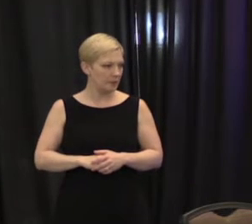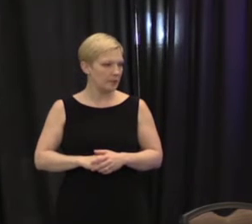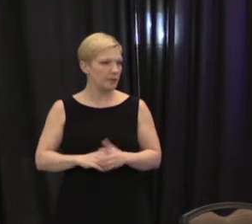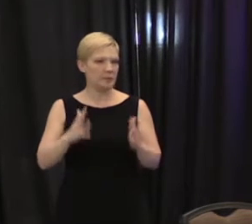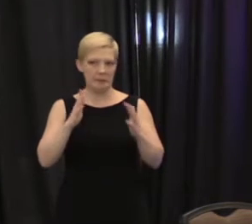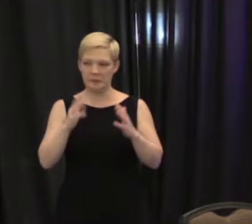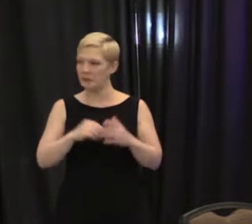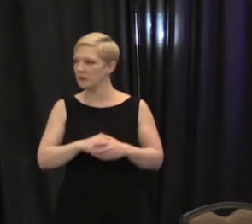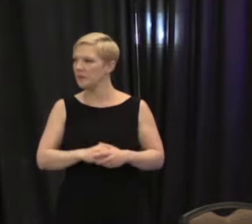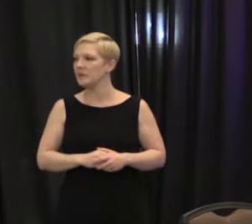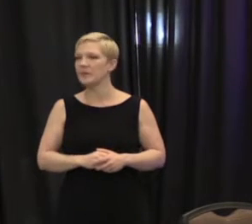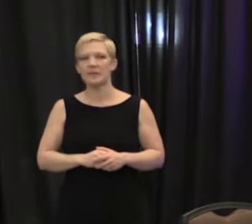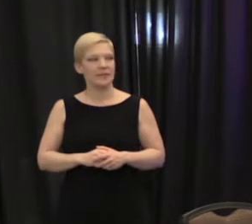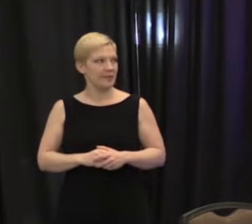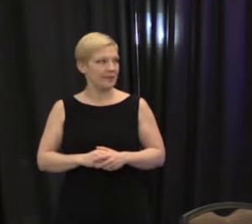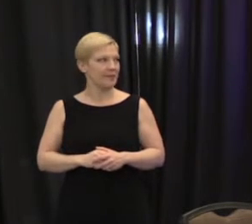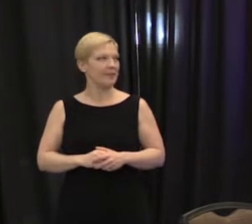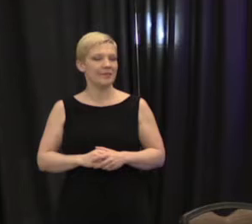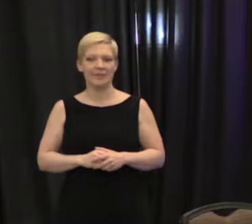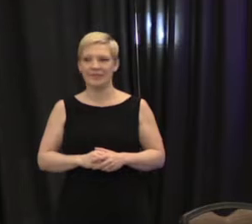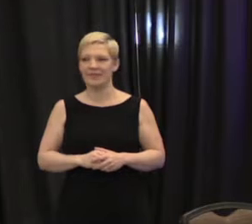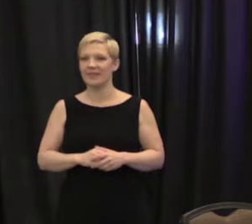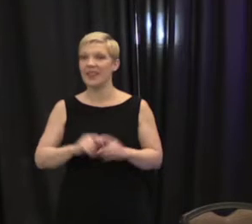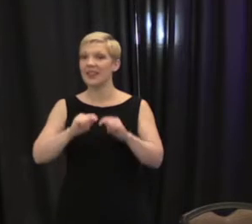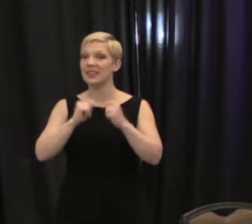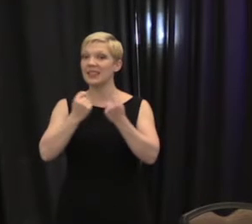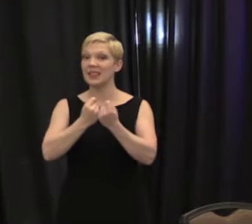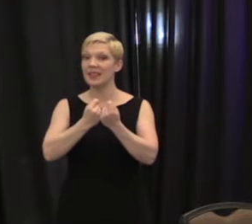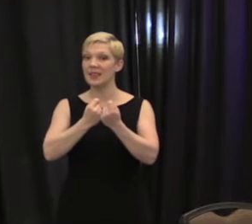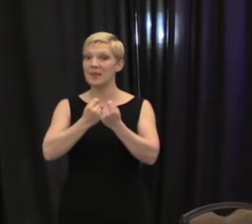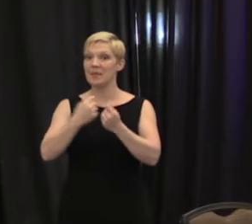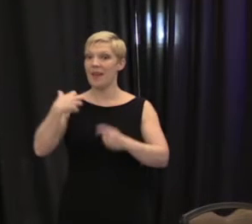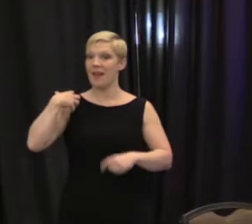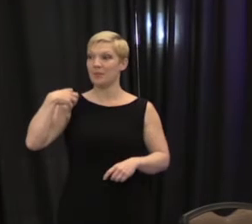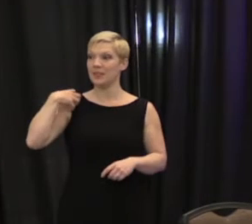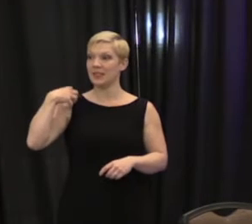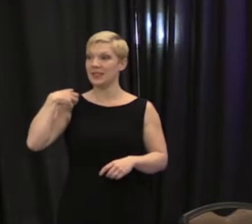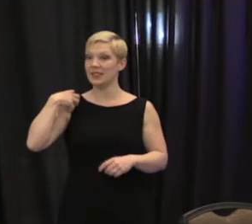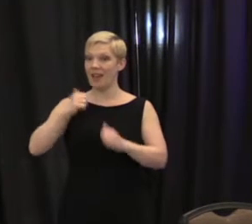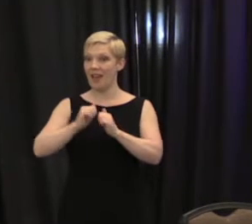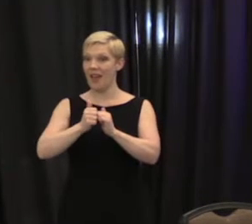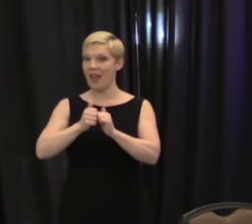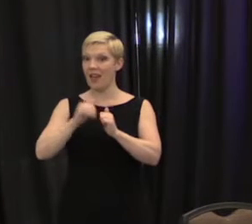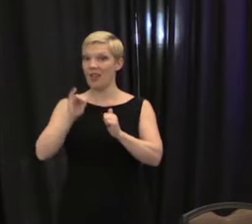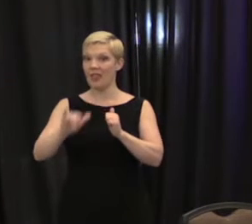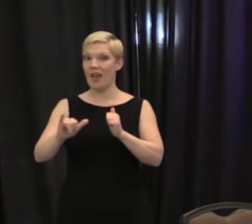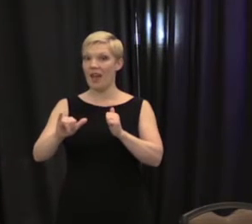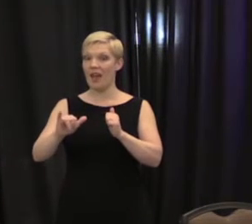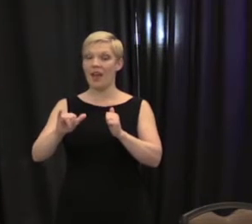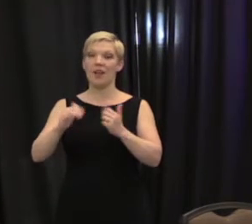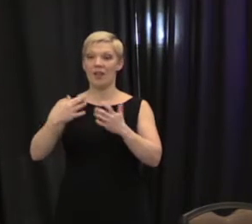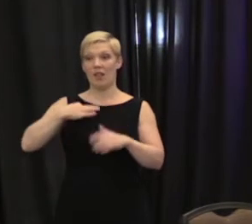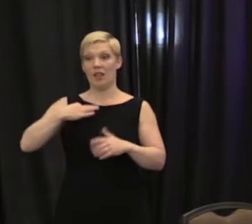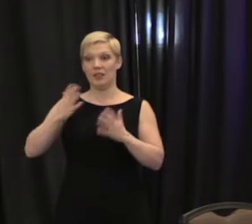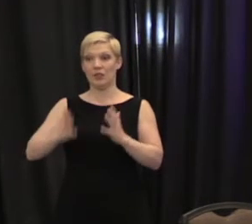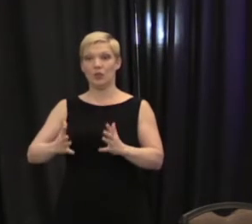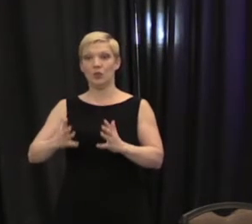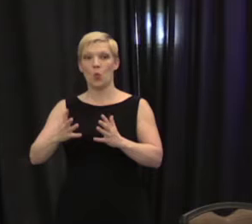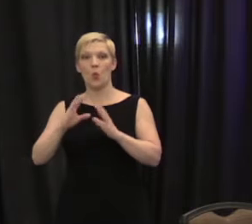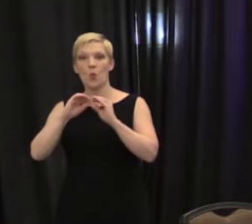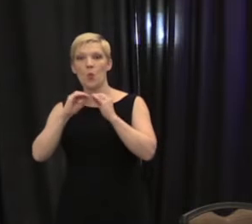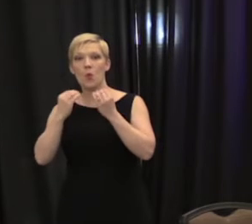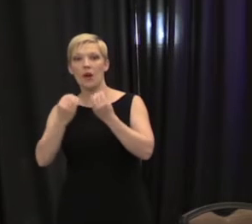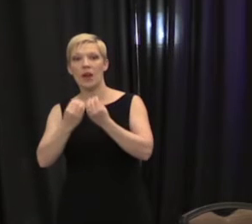Let me see, the team captains. So the way the volunteers are organized, there are